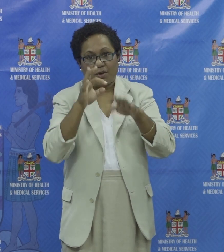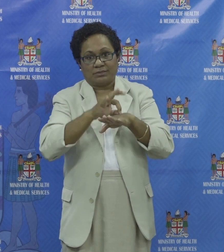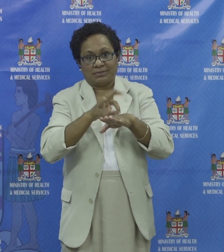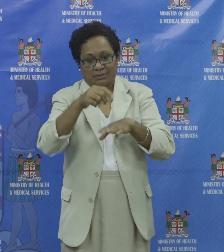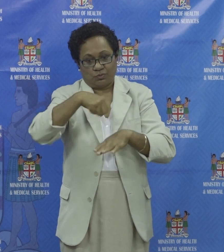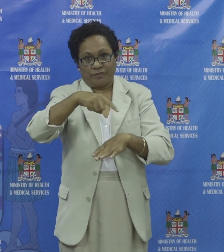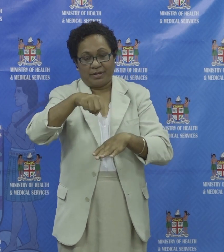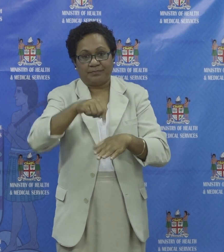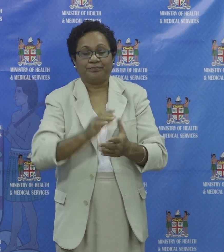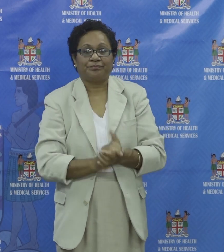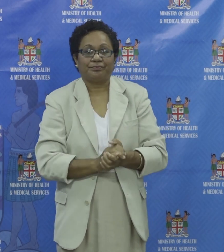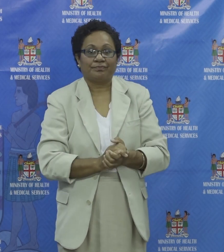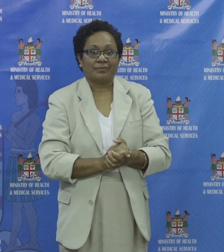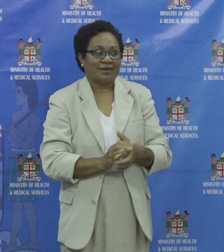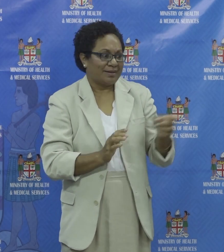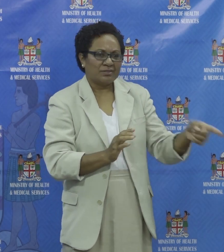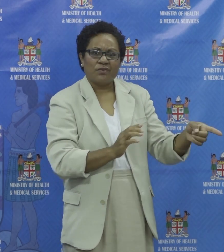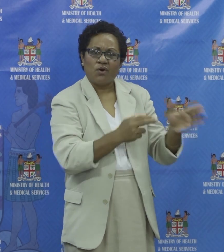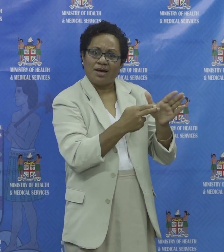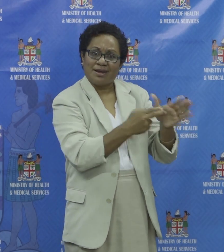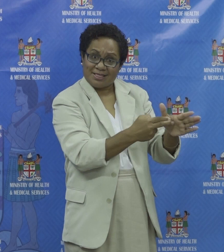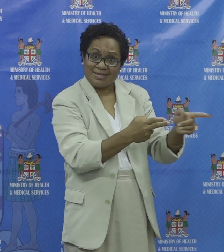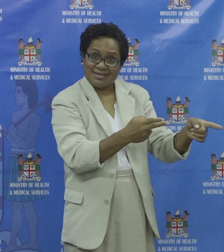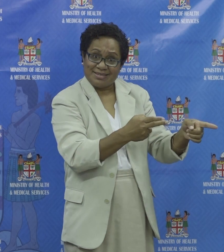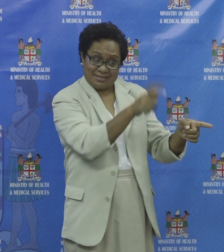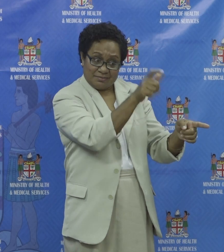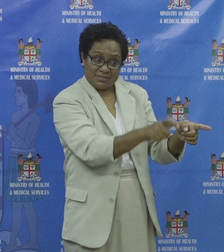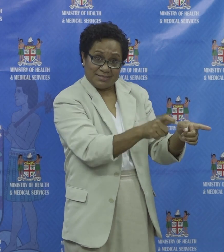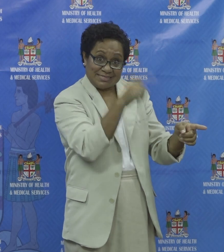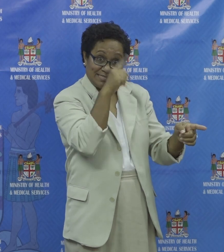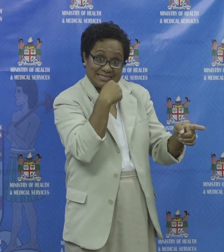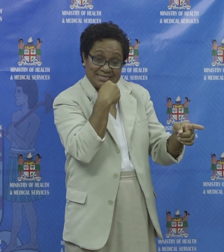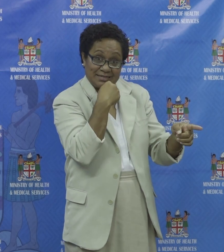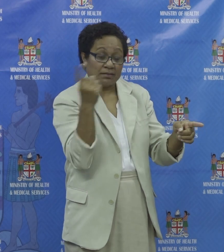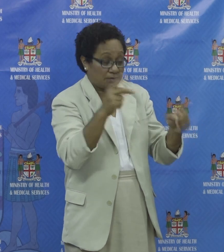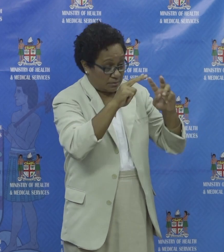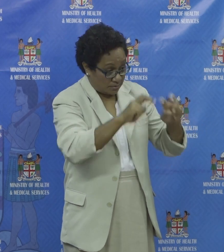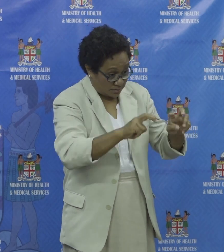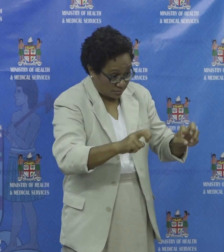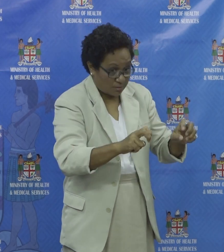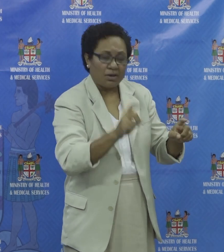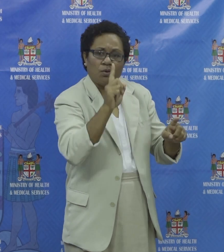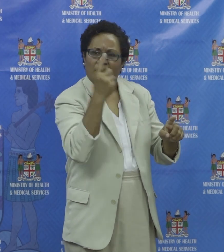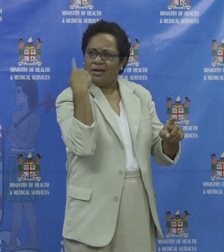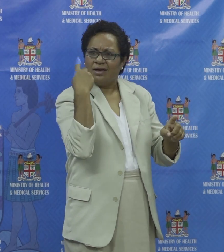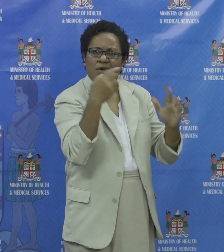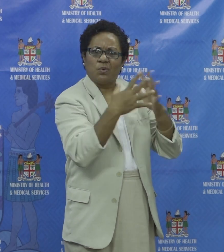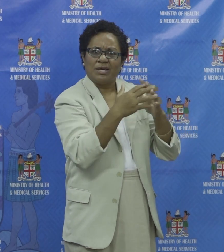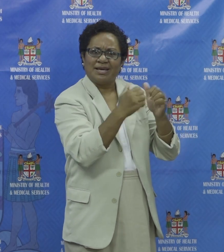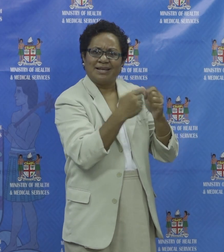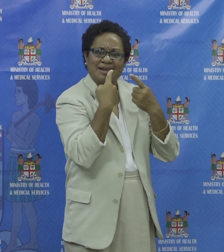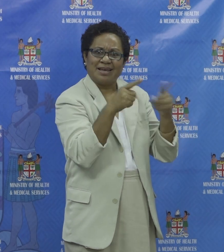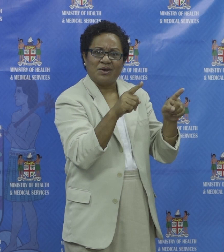Now, in addition to the Nadi hospital worker, further investigation also revealed that a case announced over the weekend from the Nawaka